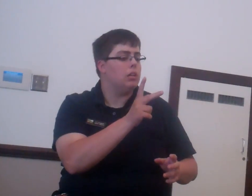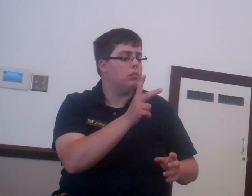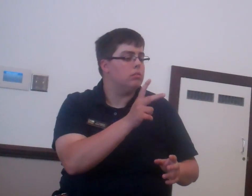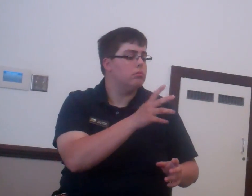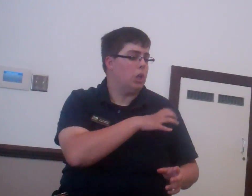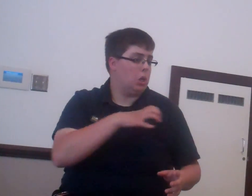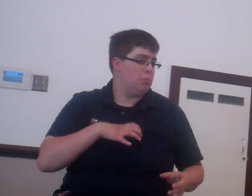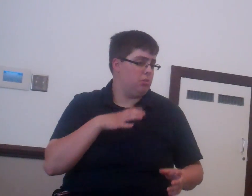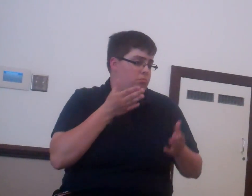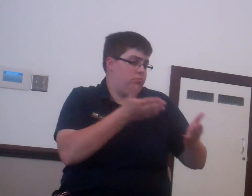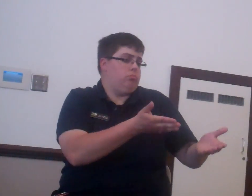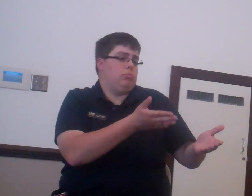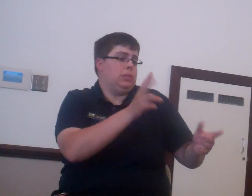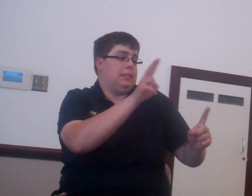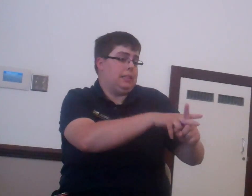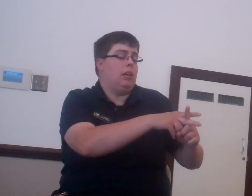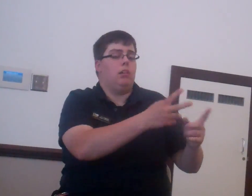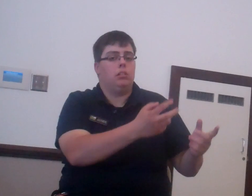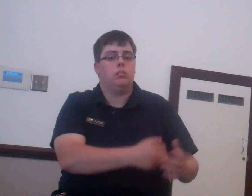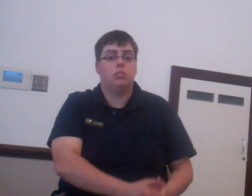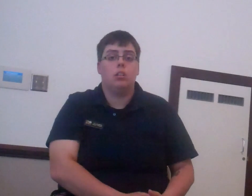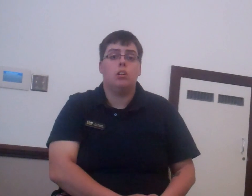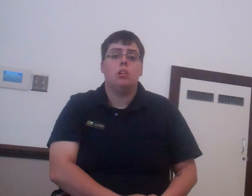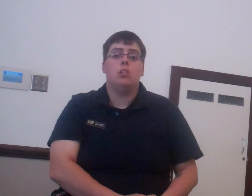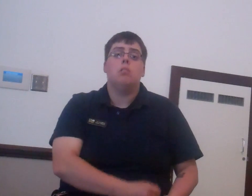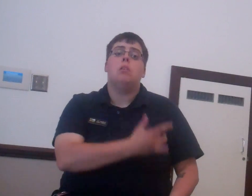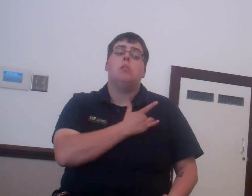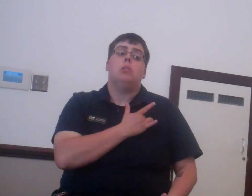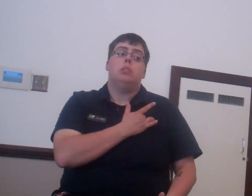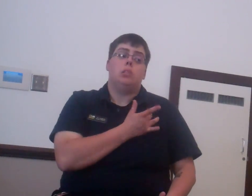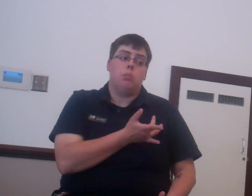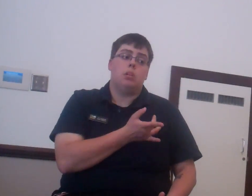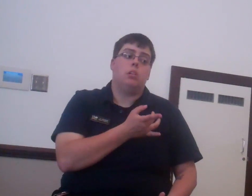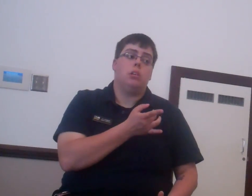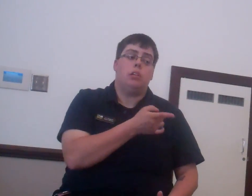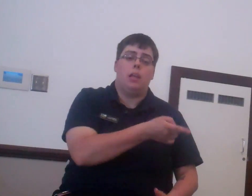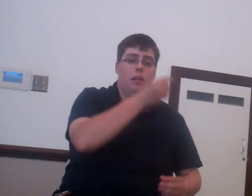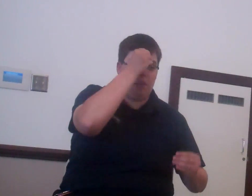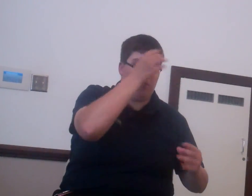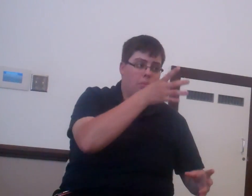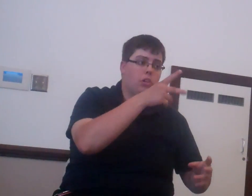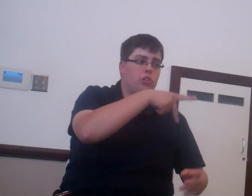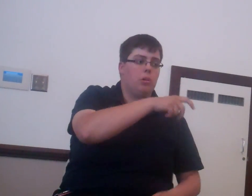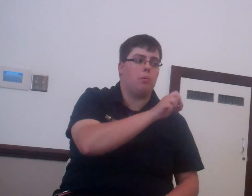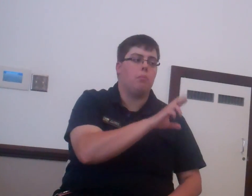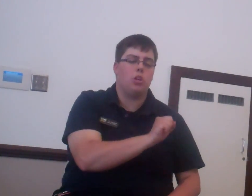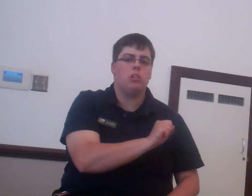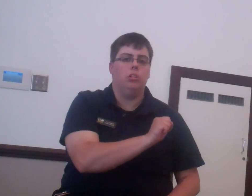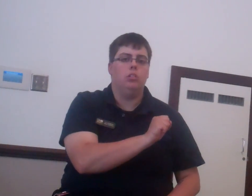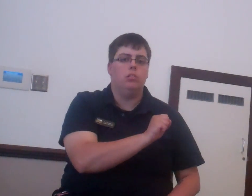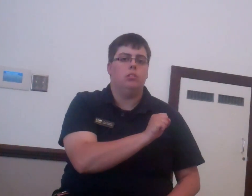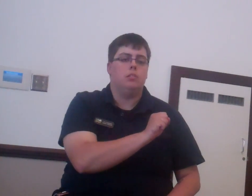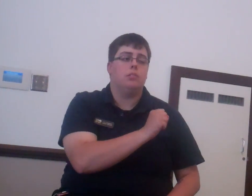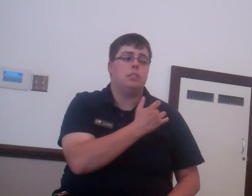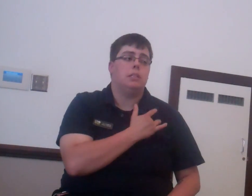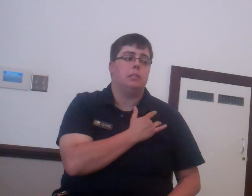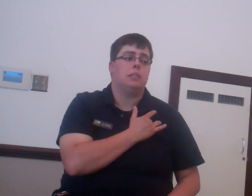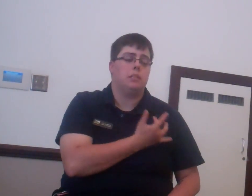And usually, with information peers compared to the other kinds we're going to talk about next, there's sort of lower